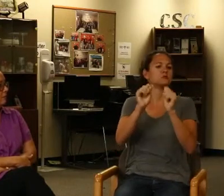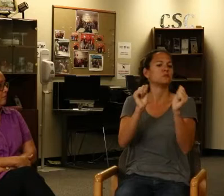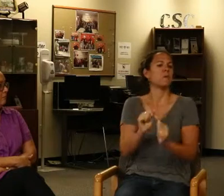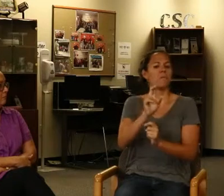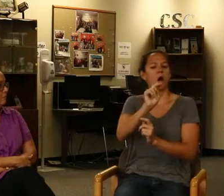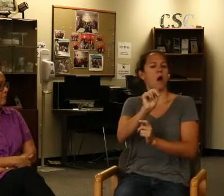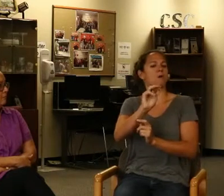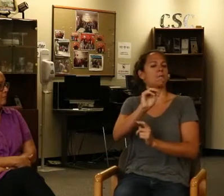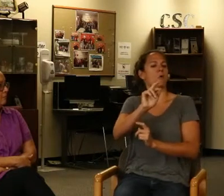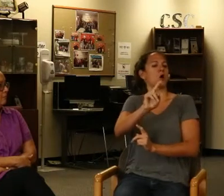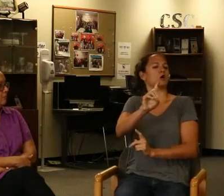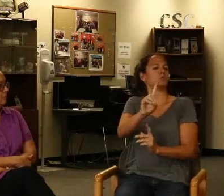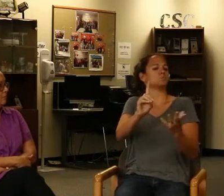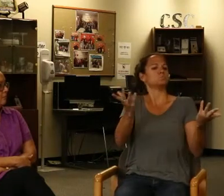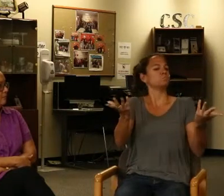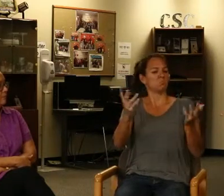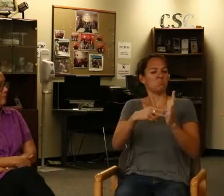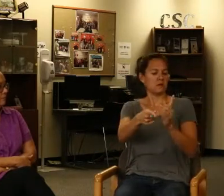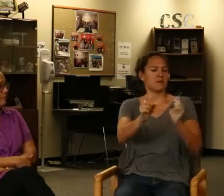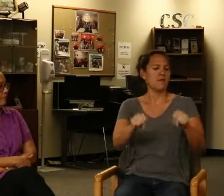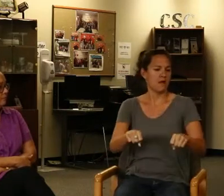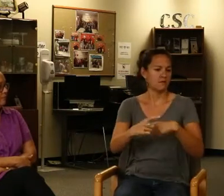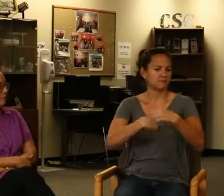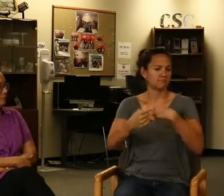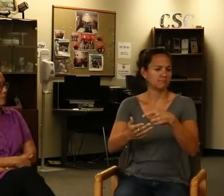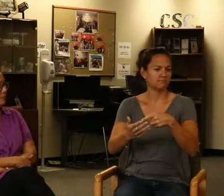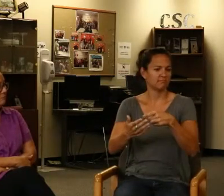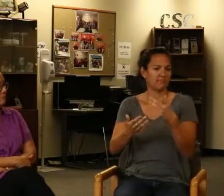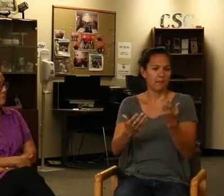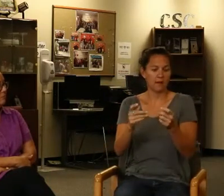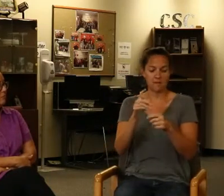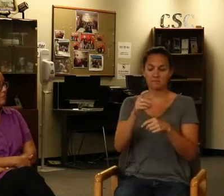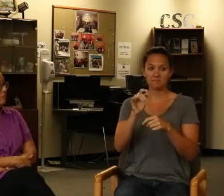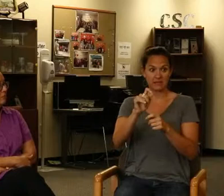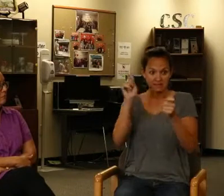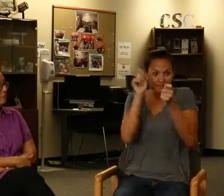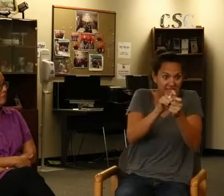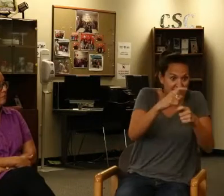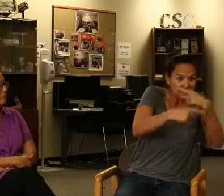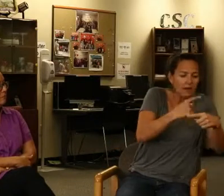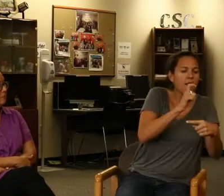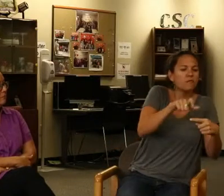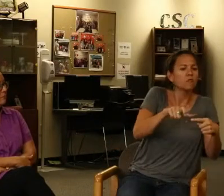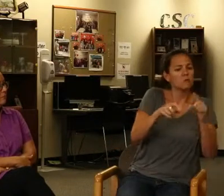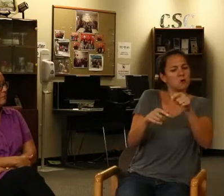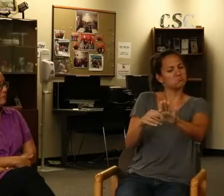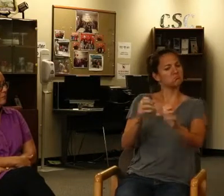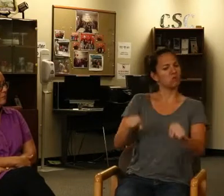And it might not be exactly the same hand shape. It might be slightly different the way he signs it. And he